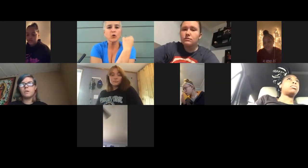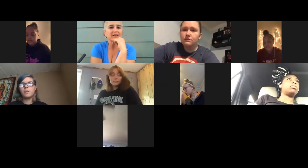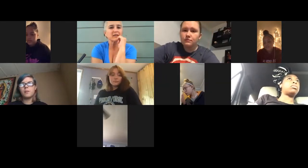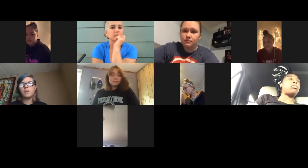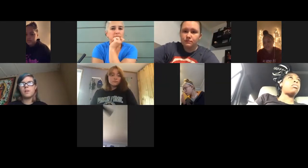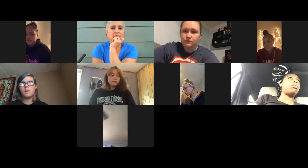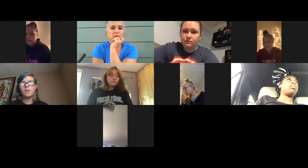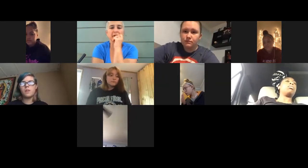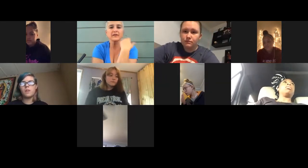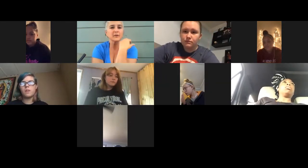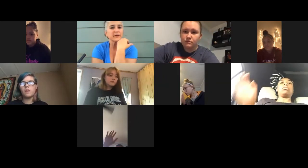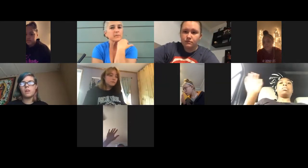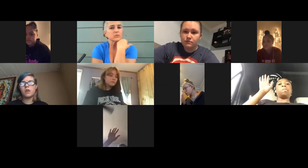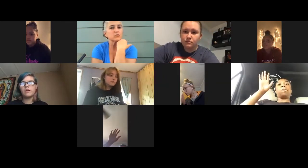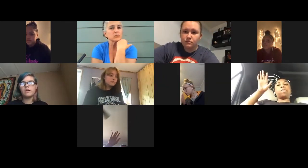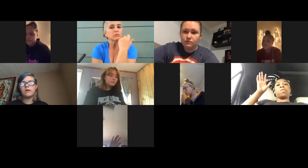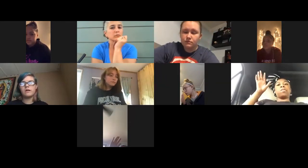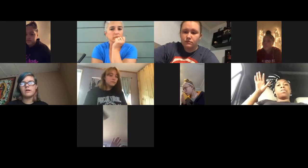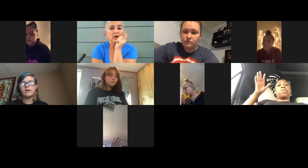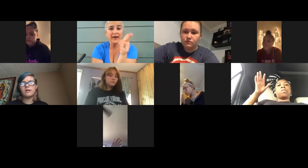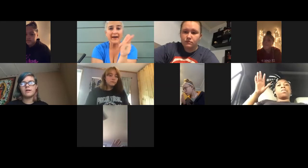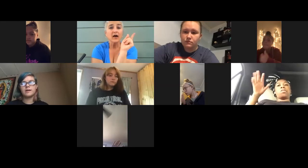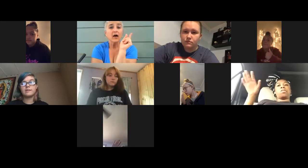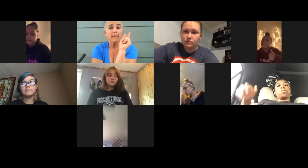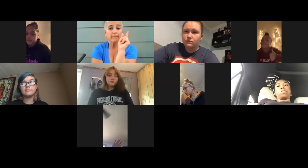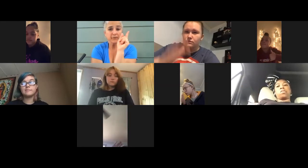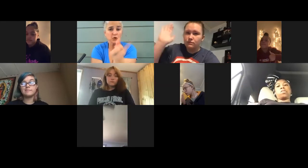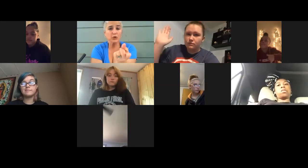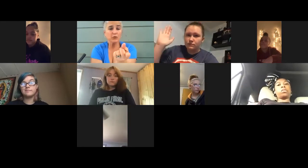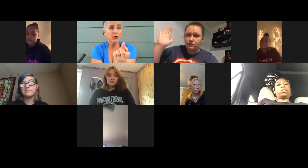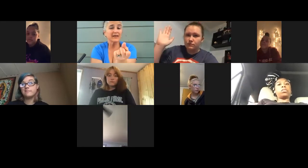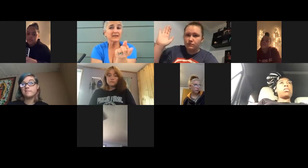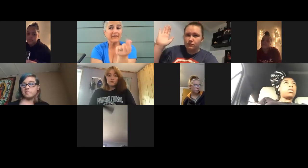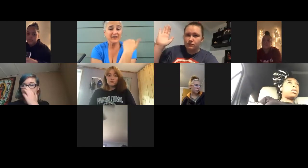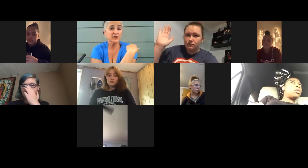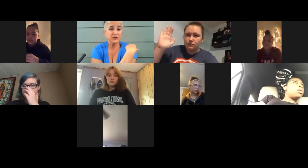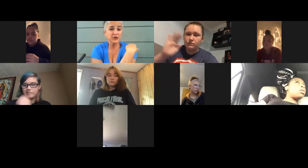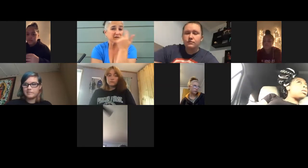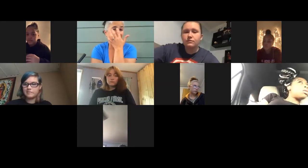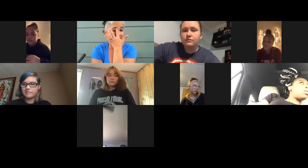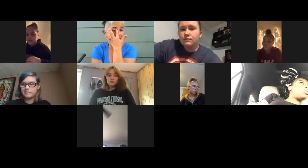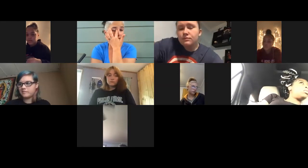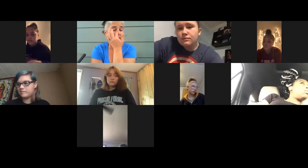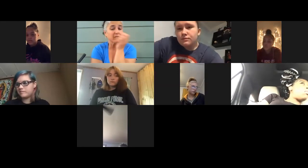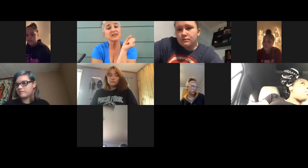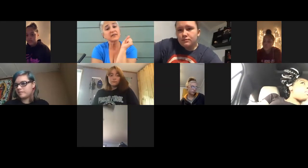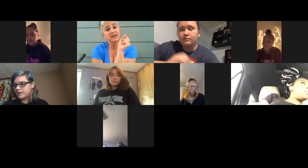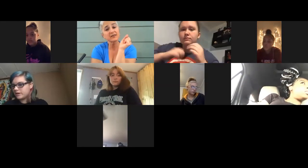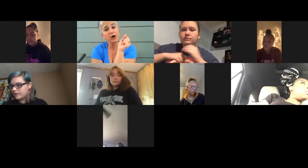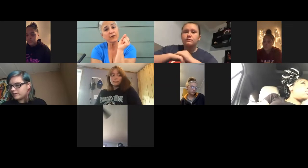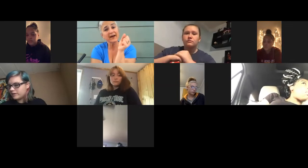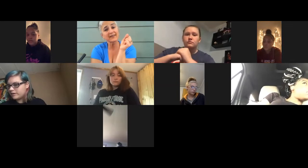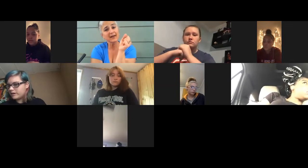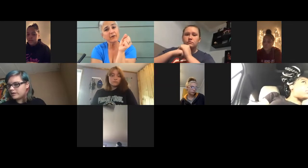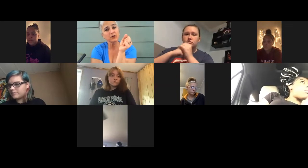dual enrollment with Pellissippi? Okay, dual enrollment, I've had students do this. Pellissippi